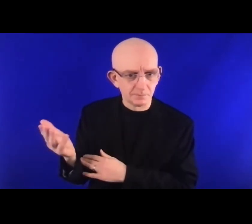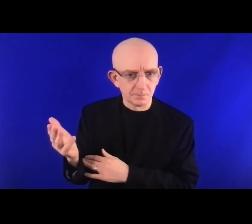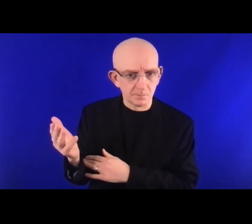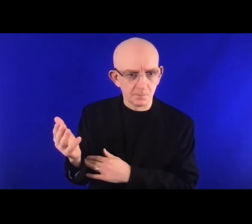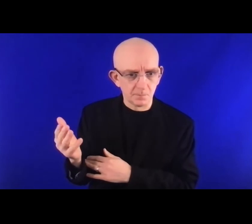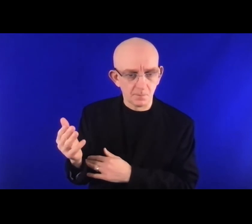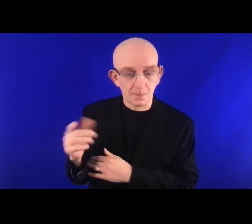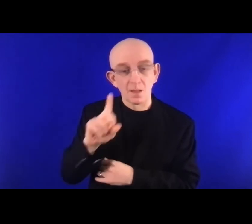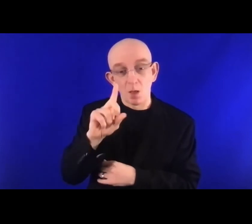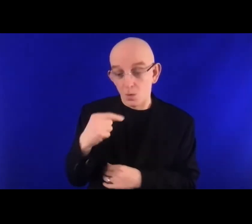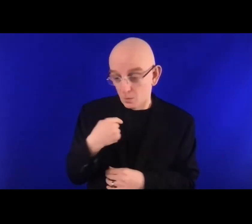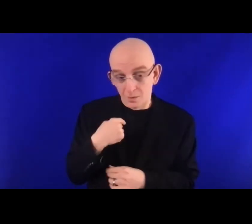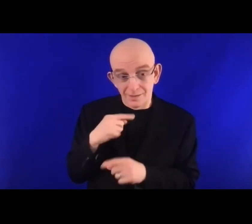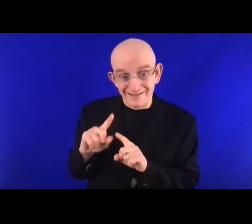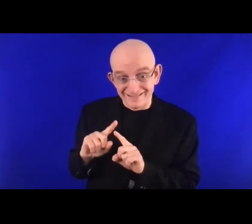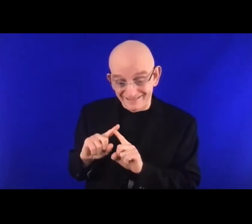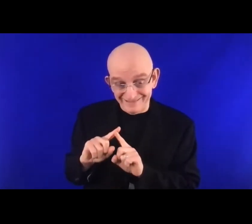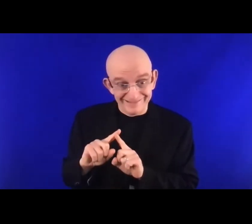thing is